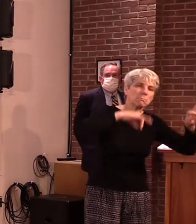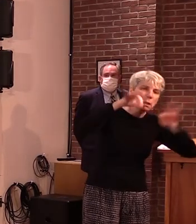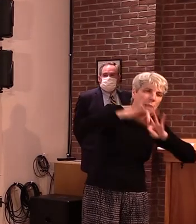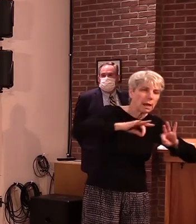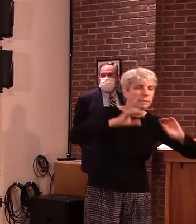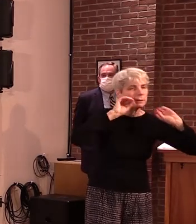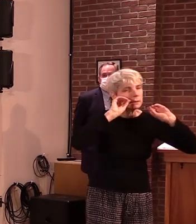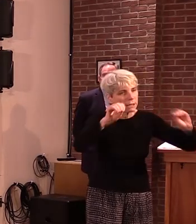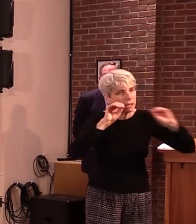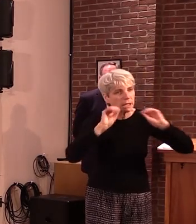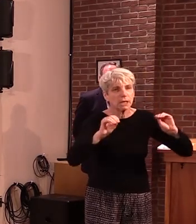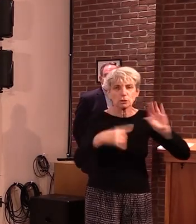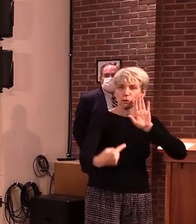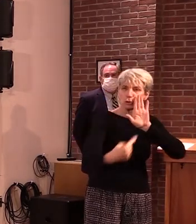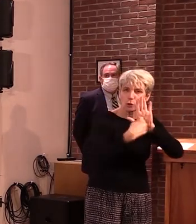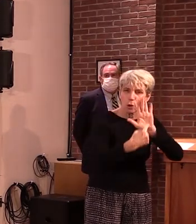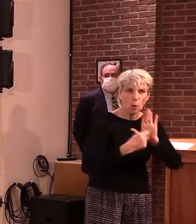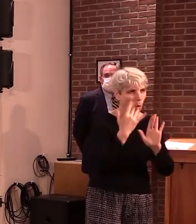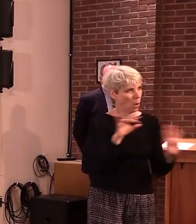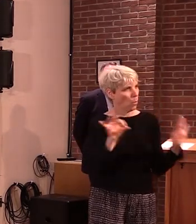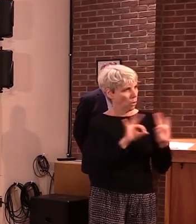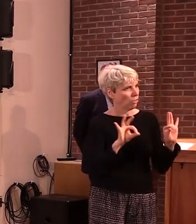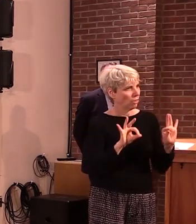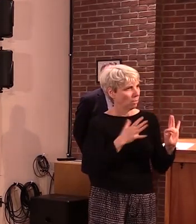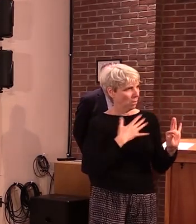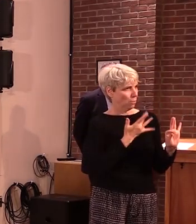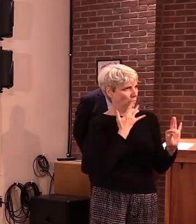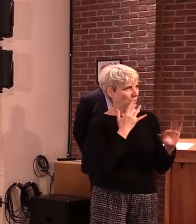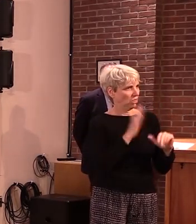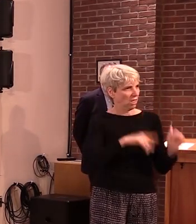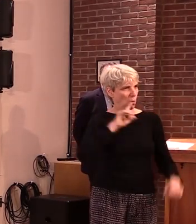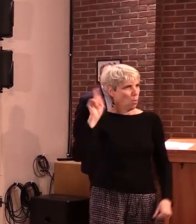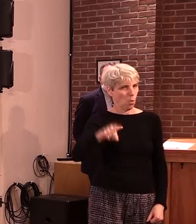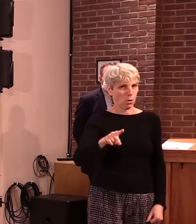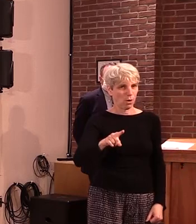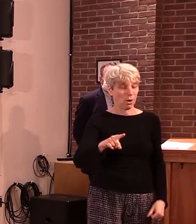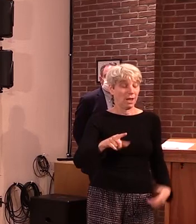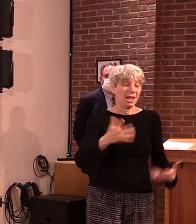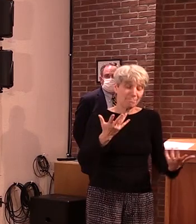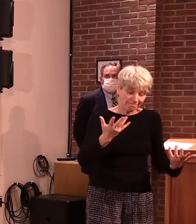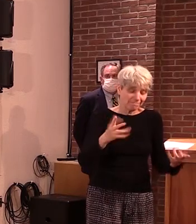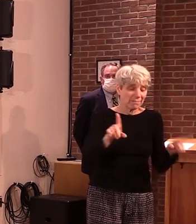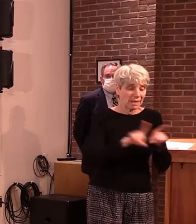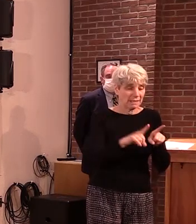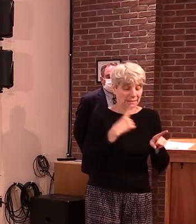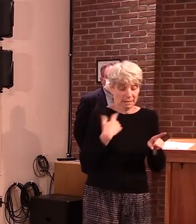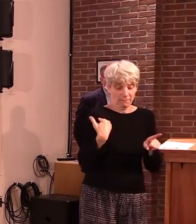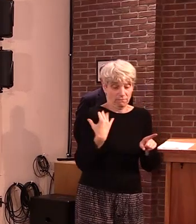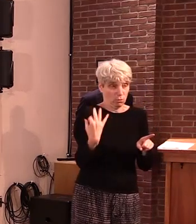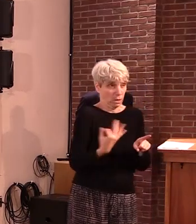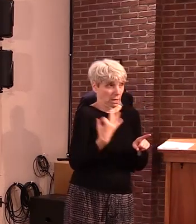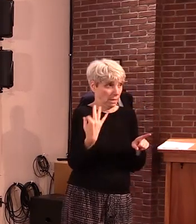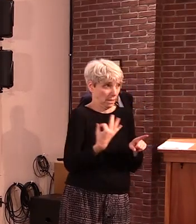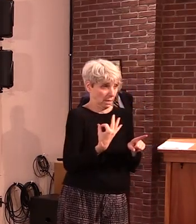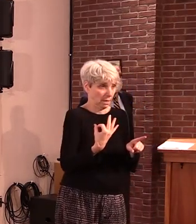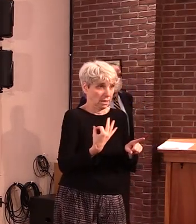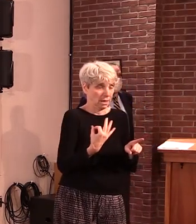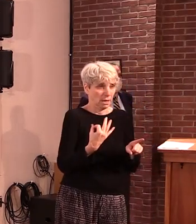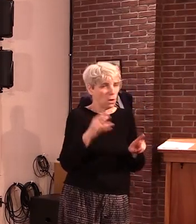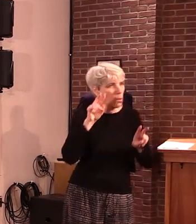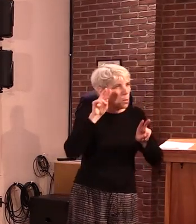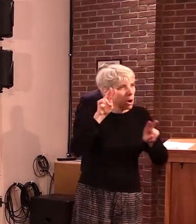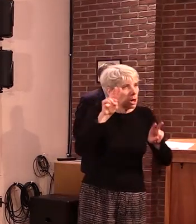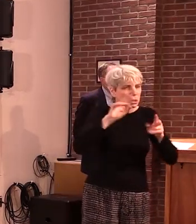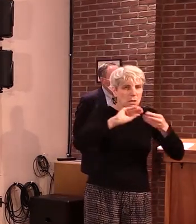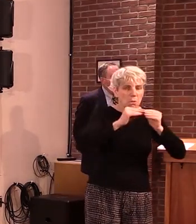making the right decisions. But as I said Friday, the modeling that I'm seeing, the number of cases